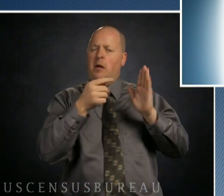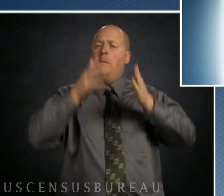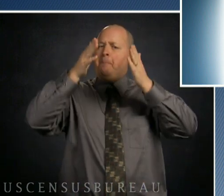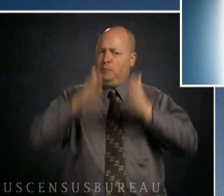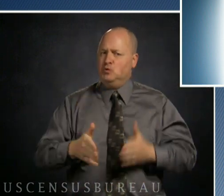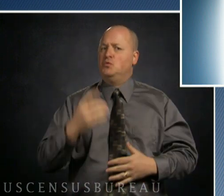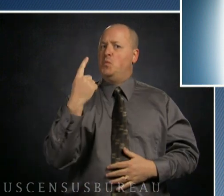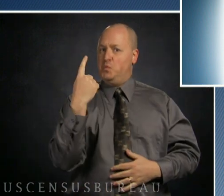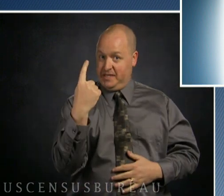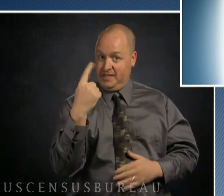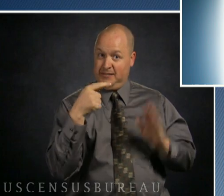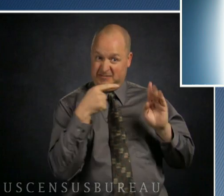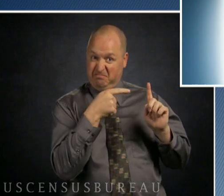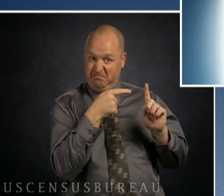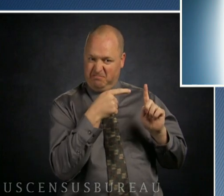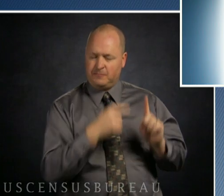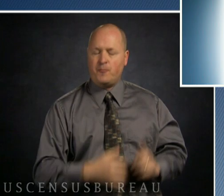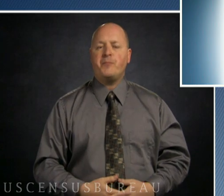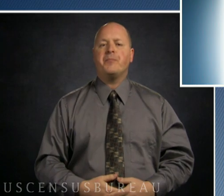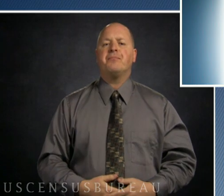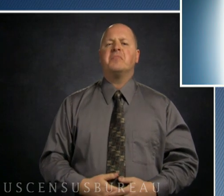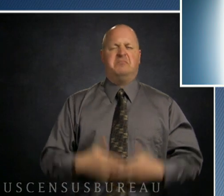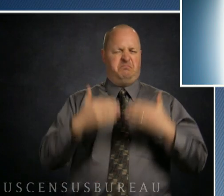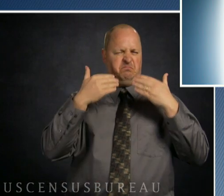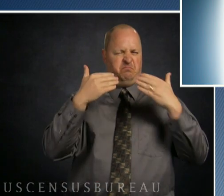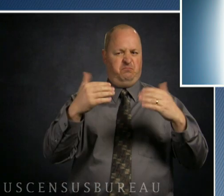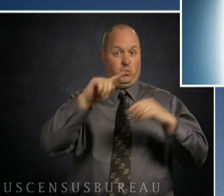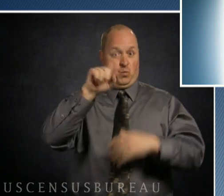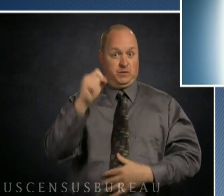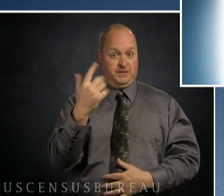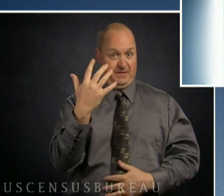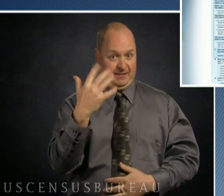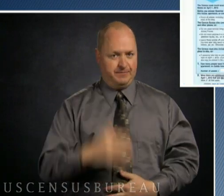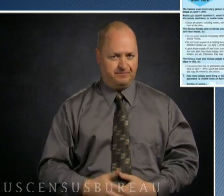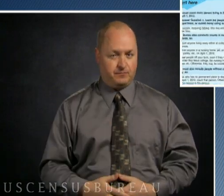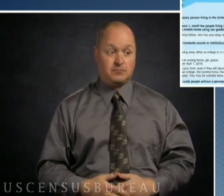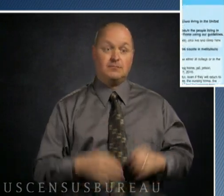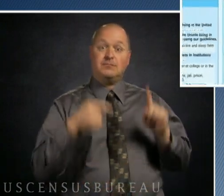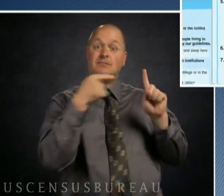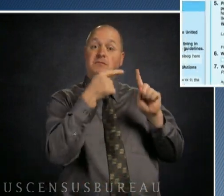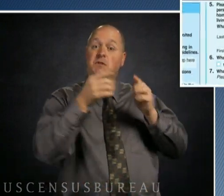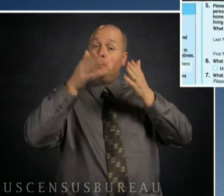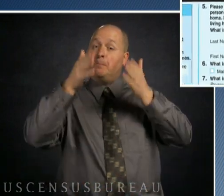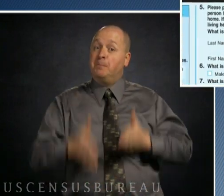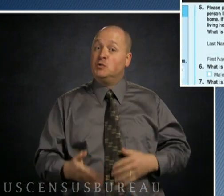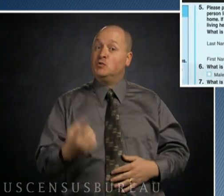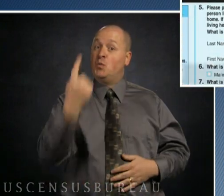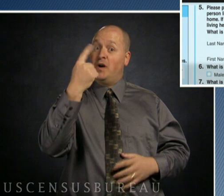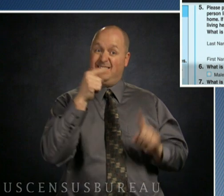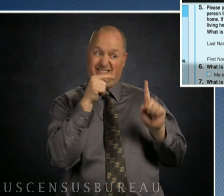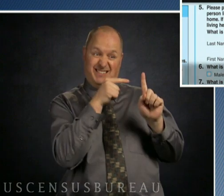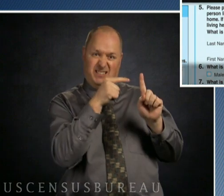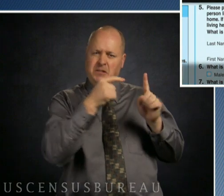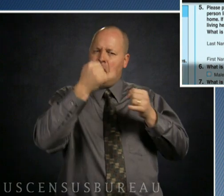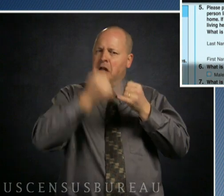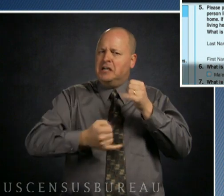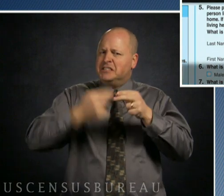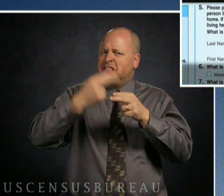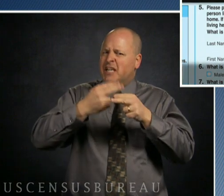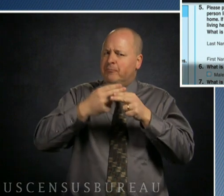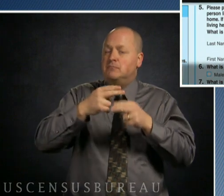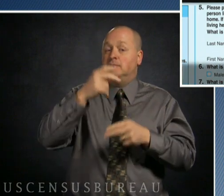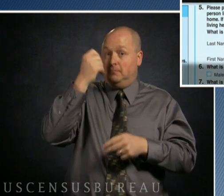to as Person 1. Let's continue with question 5. Print Person